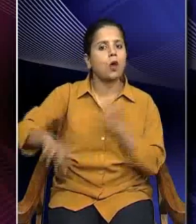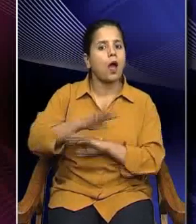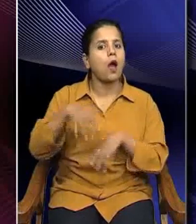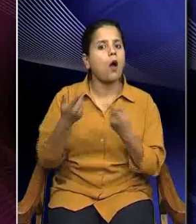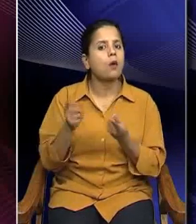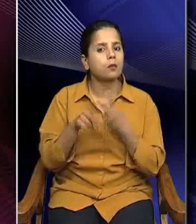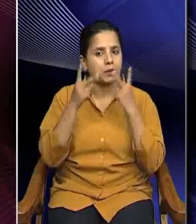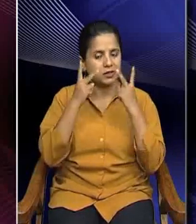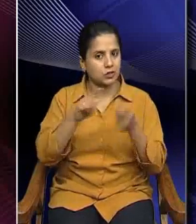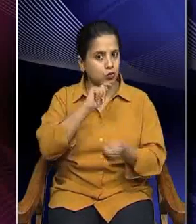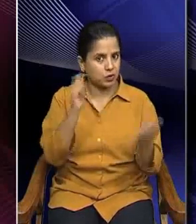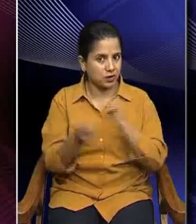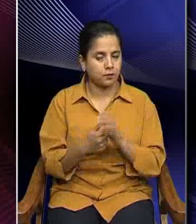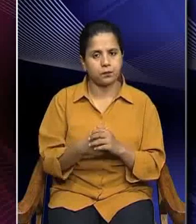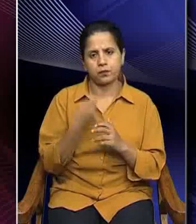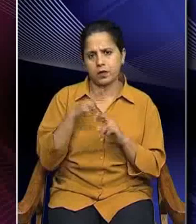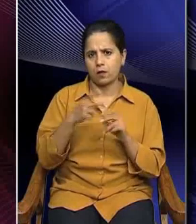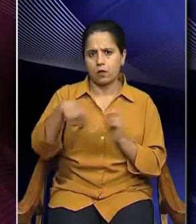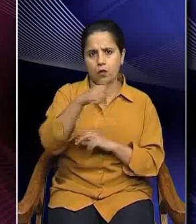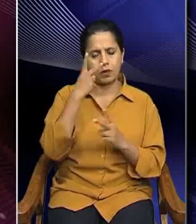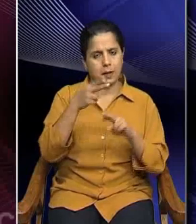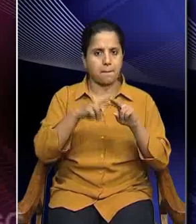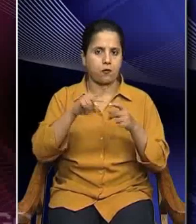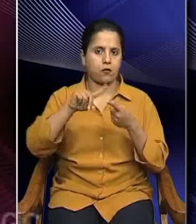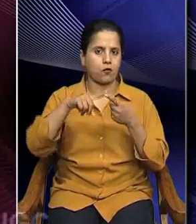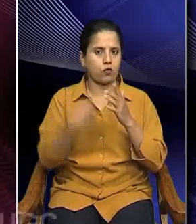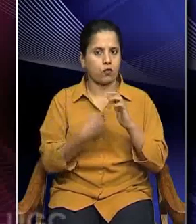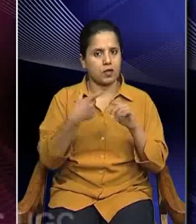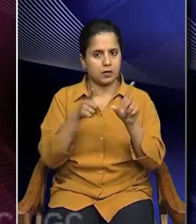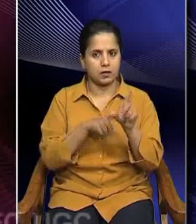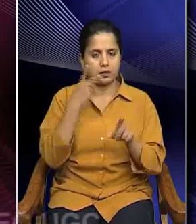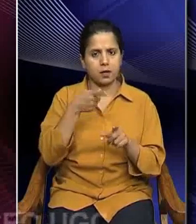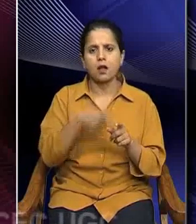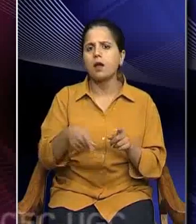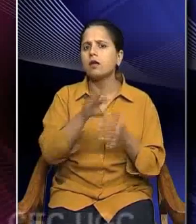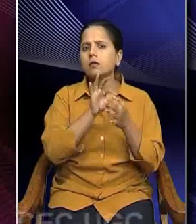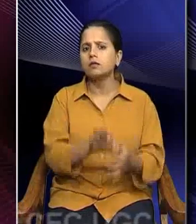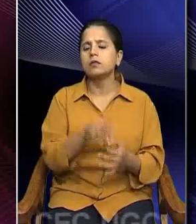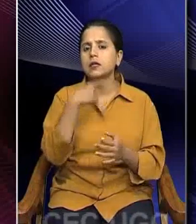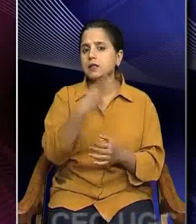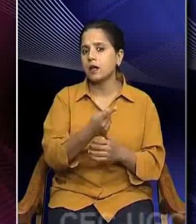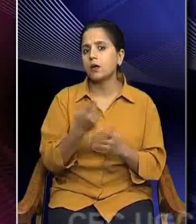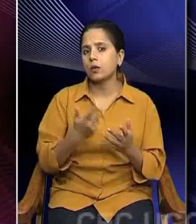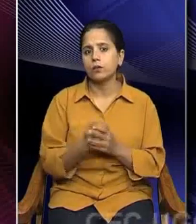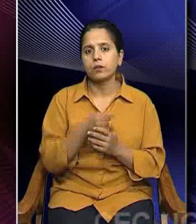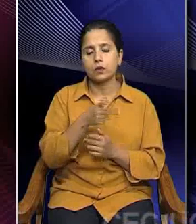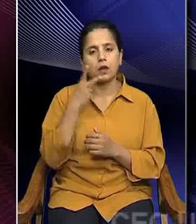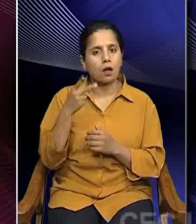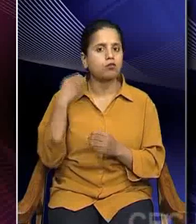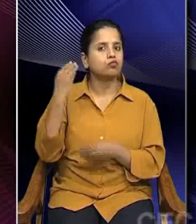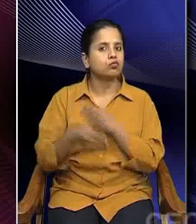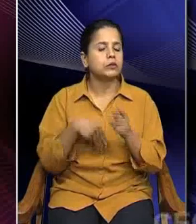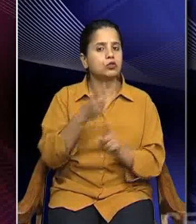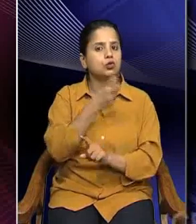friends, if you look at fertility transition per se, it is basically refers to as a very gradual